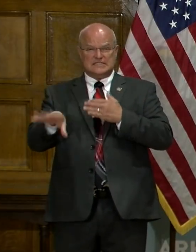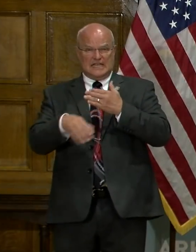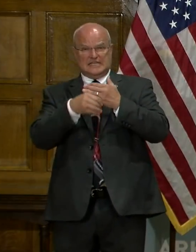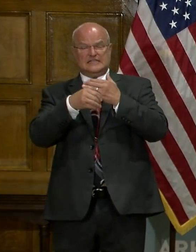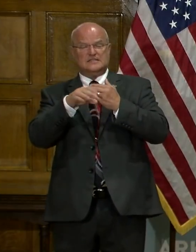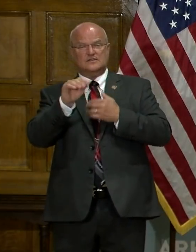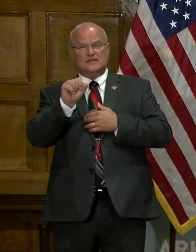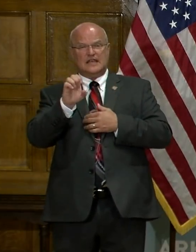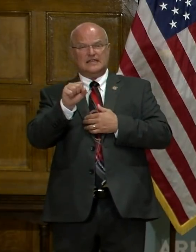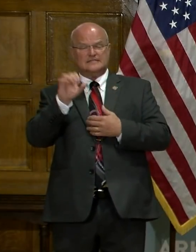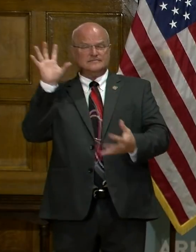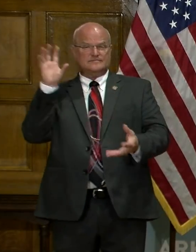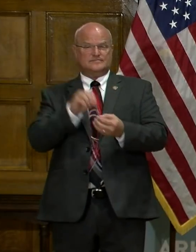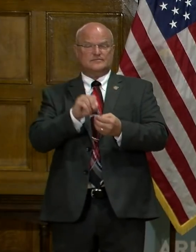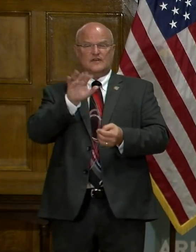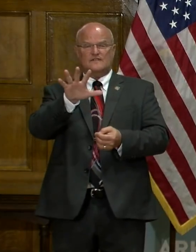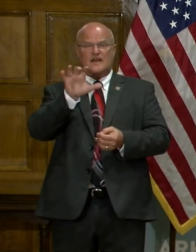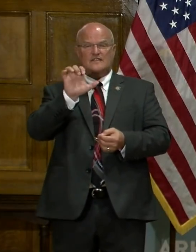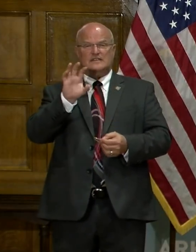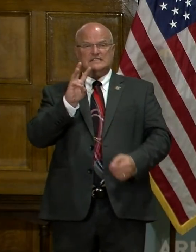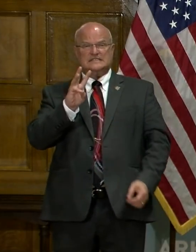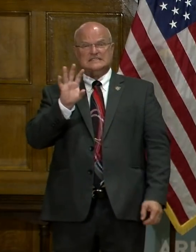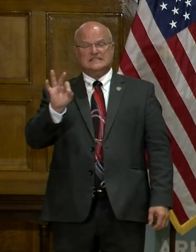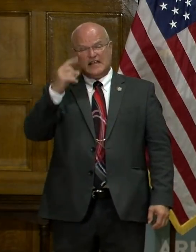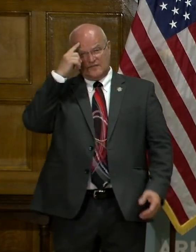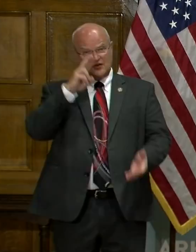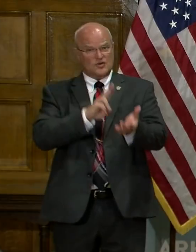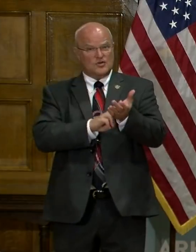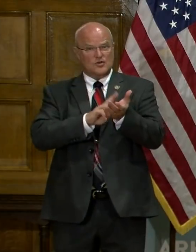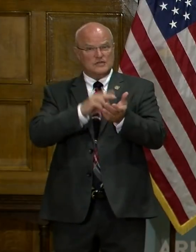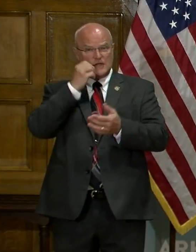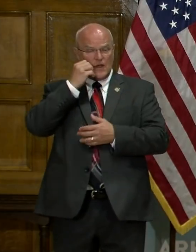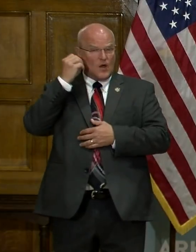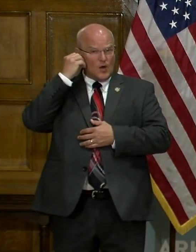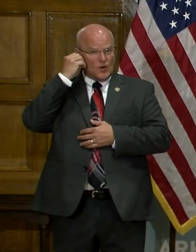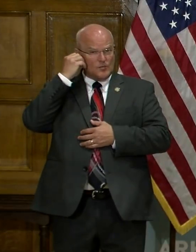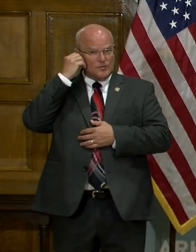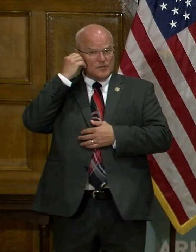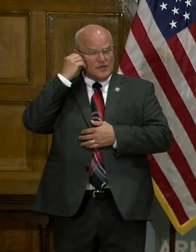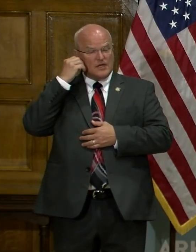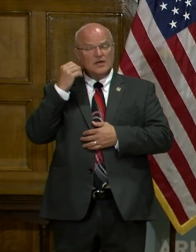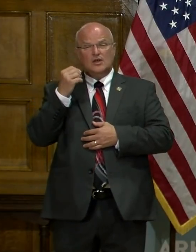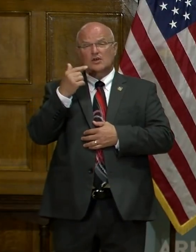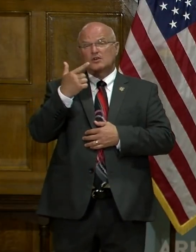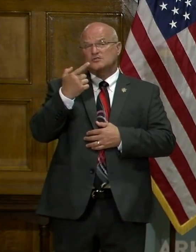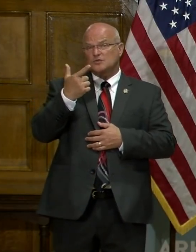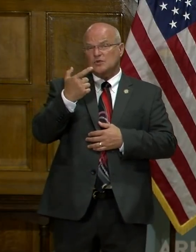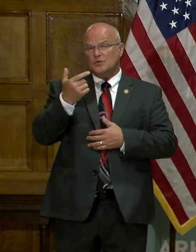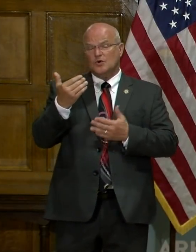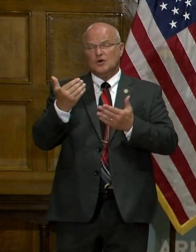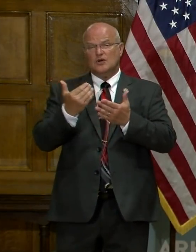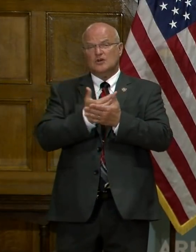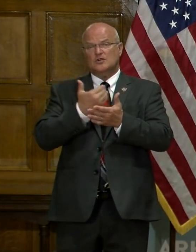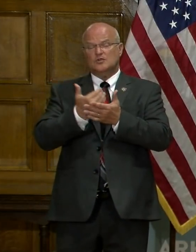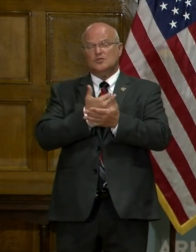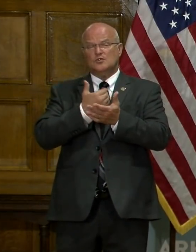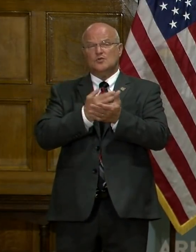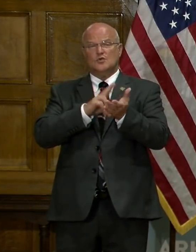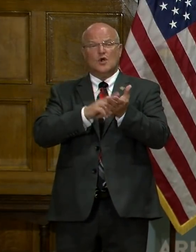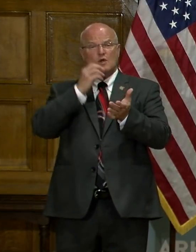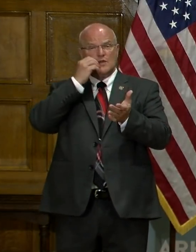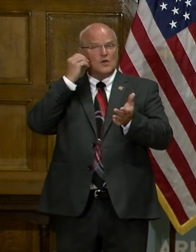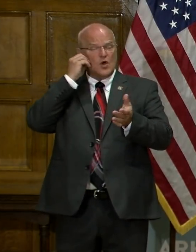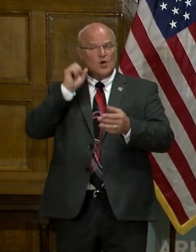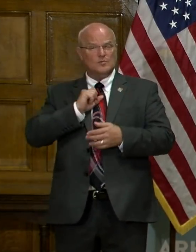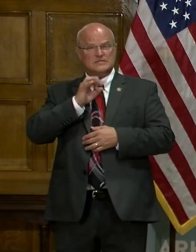cases, bringing our total to 569 for nursing home residents. We've had 21 new nursing home staff who have